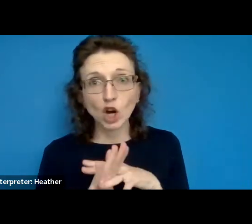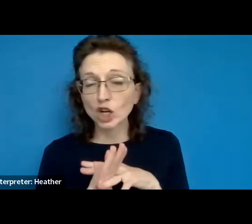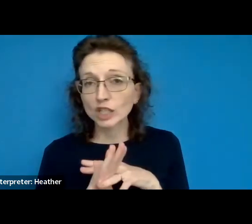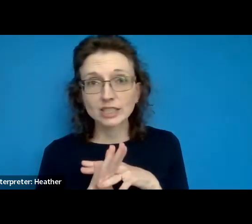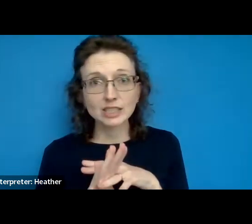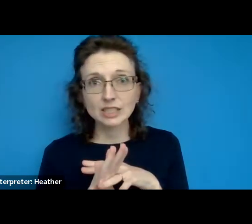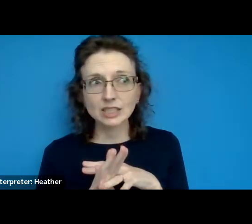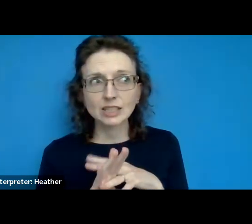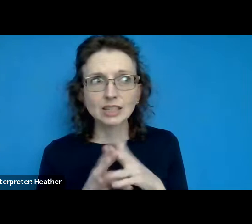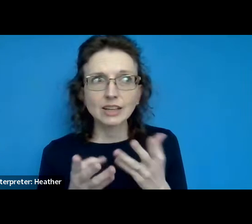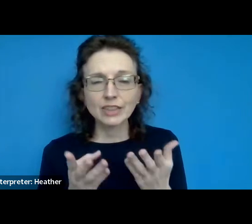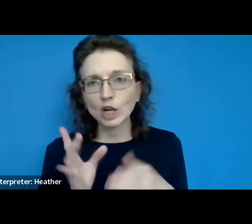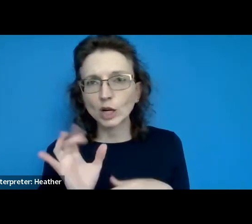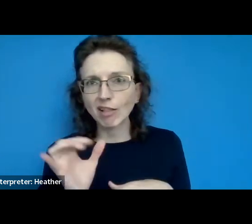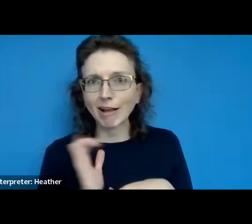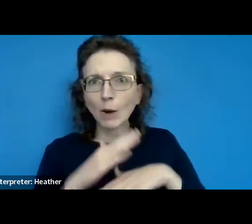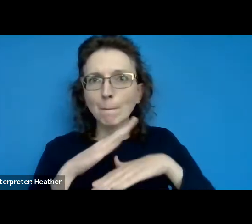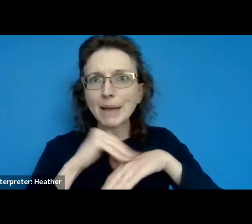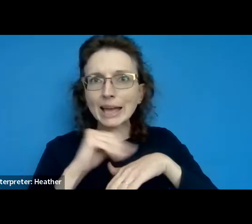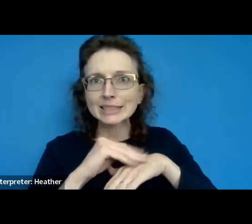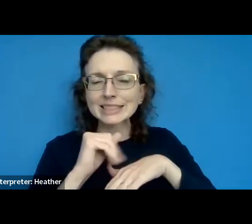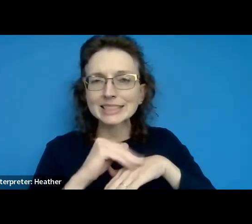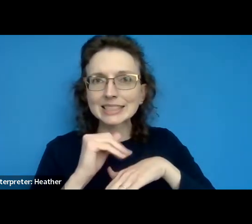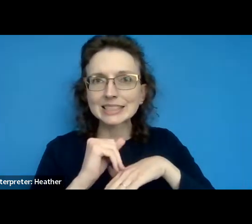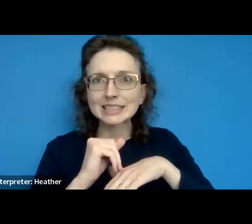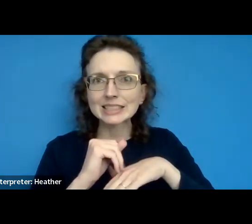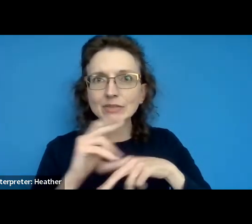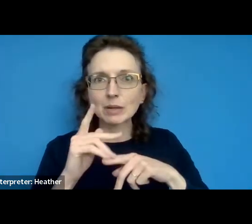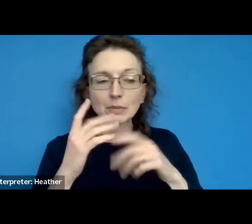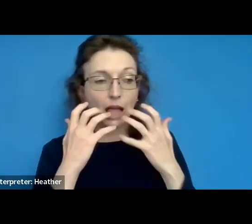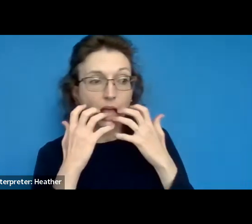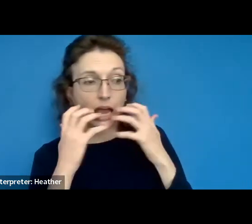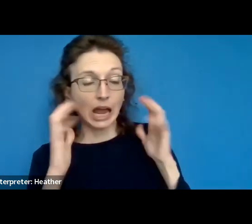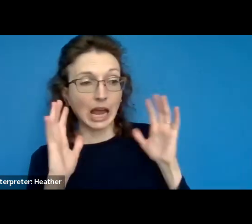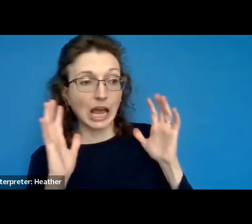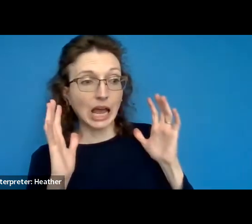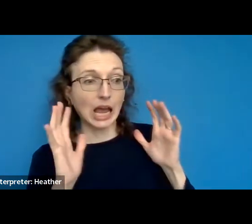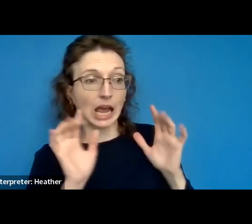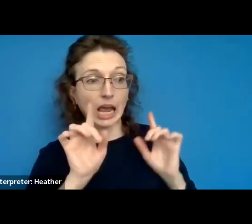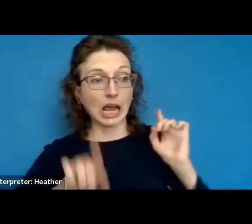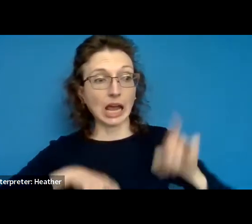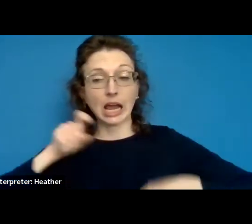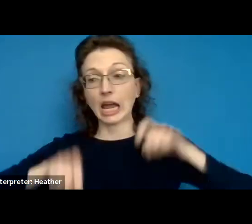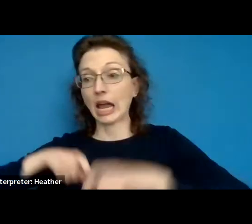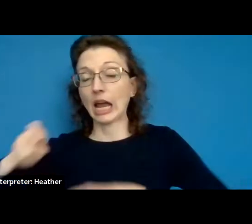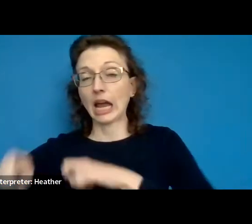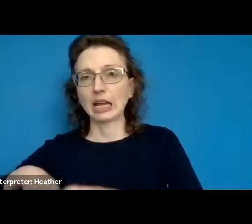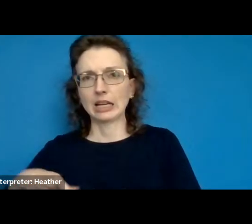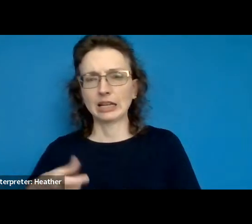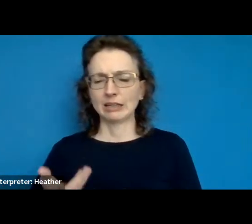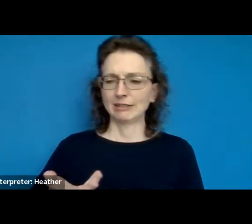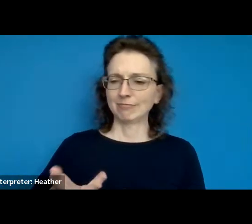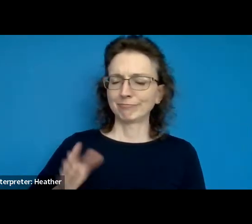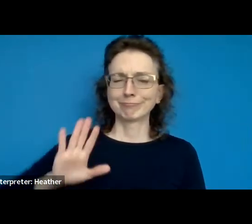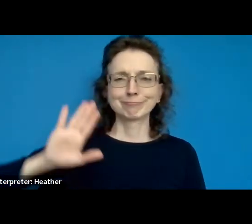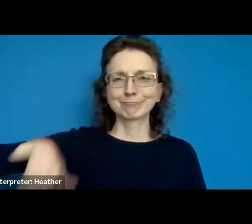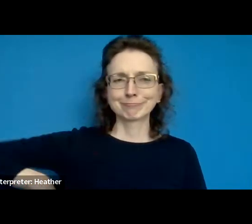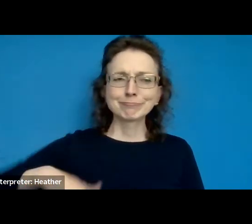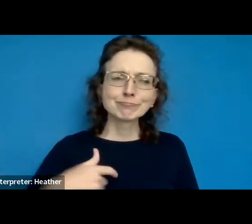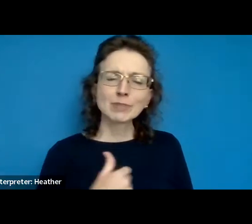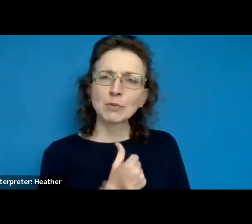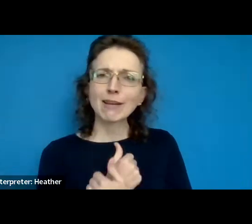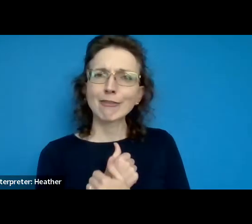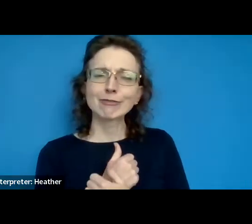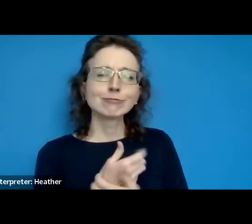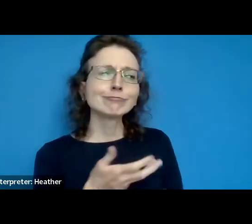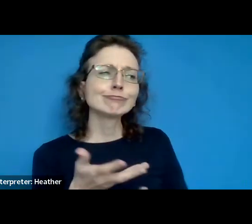are pet to us. So when people are running away and they don't want to be around sharks, we love to be around shark.